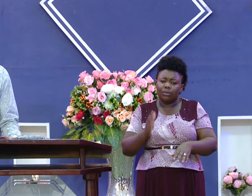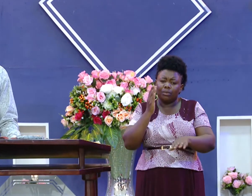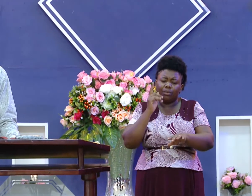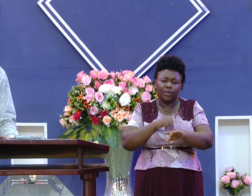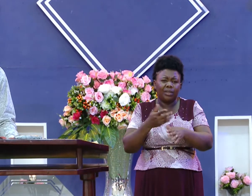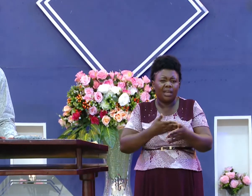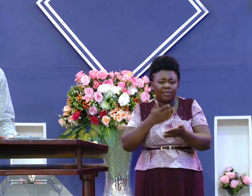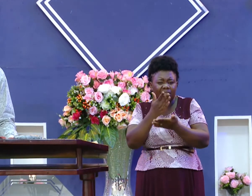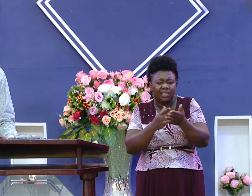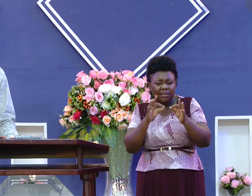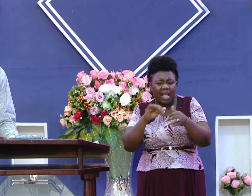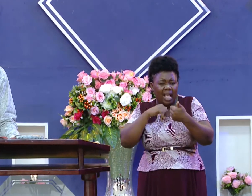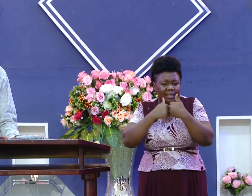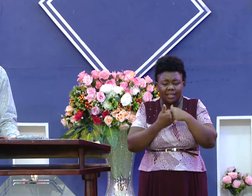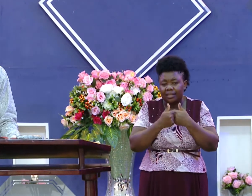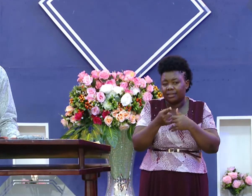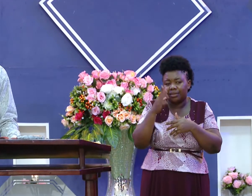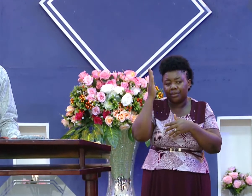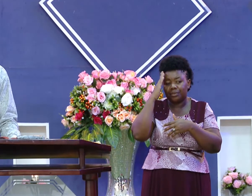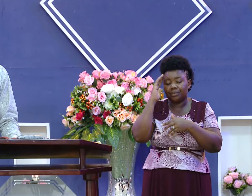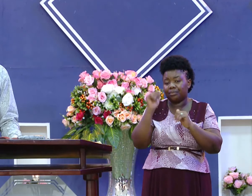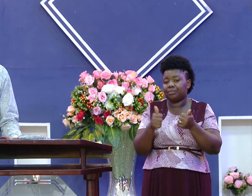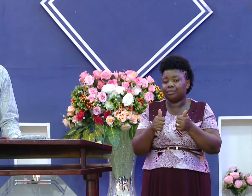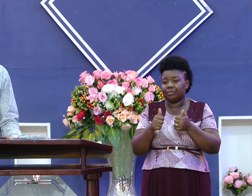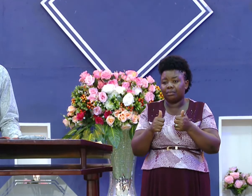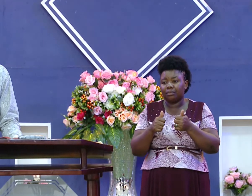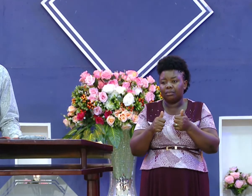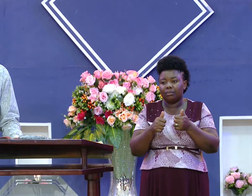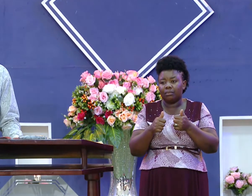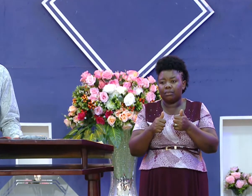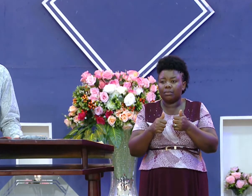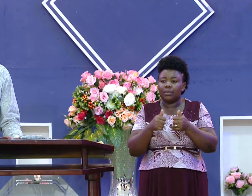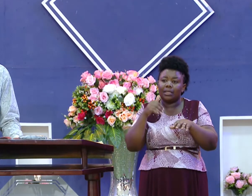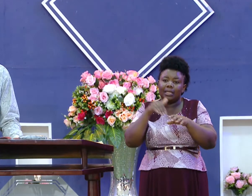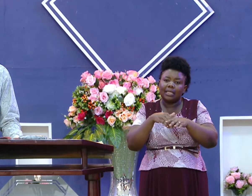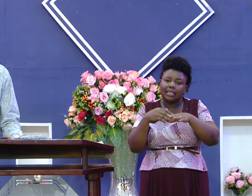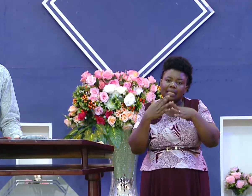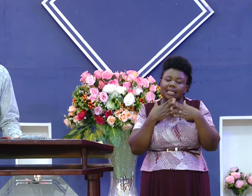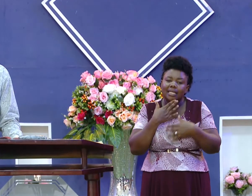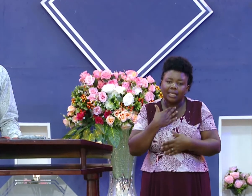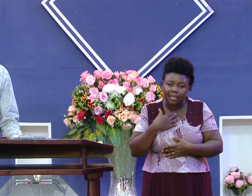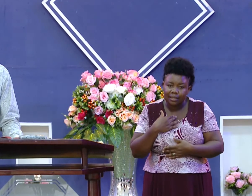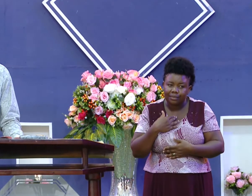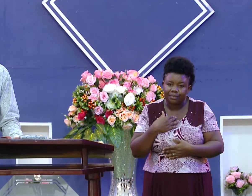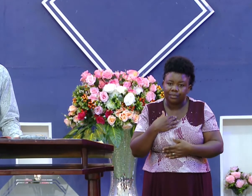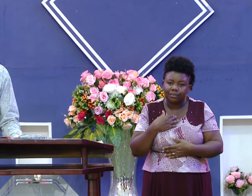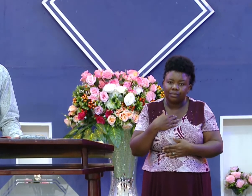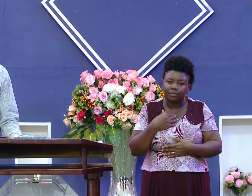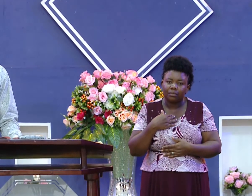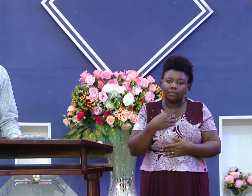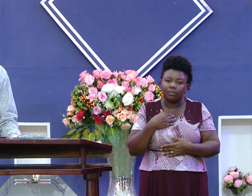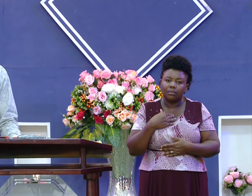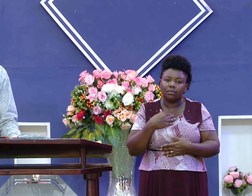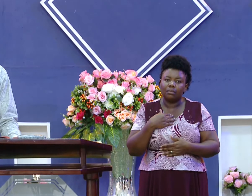when something has confronted them. That is when you will know. Amidst a lot of needs,